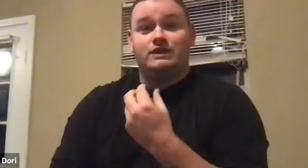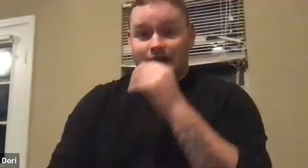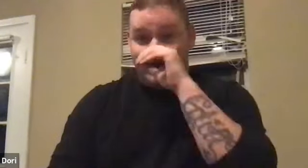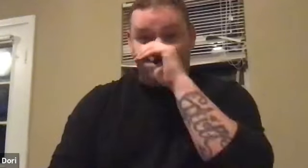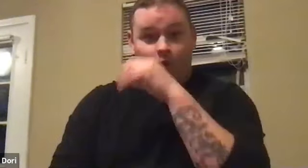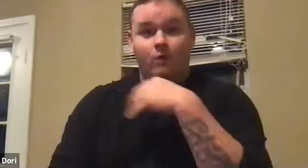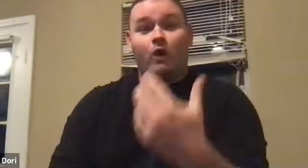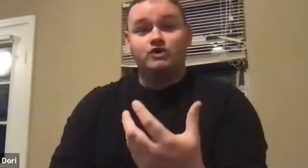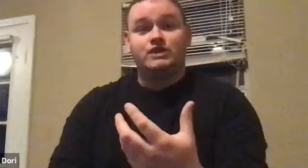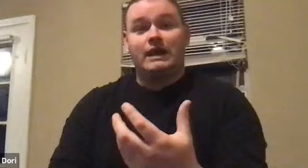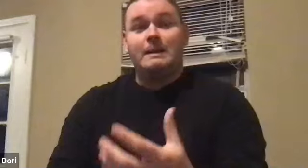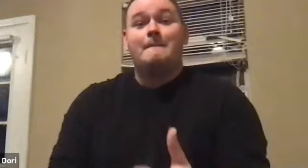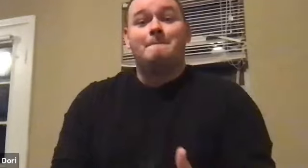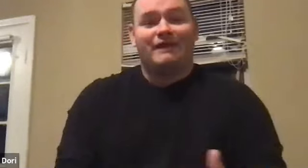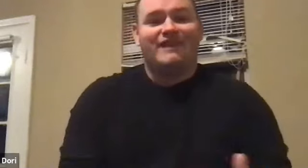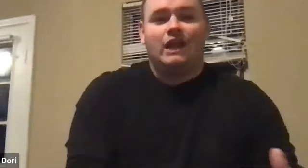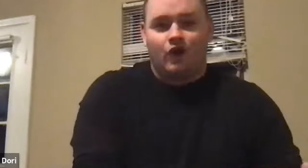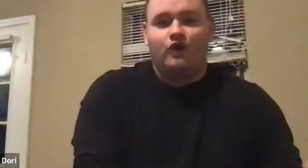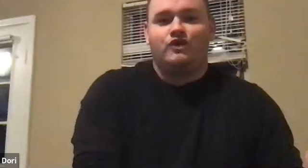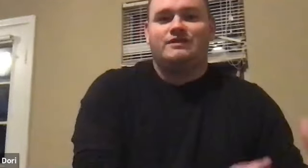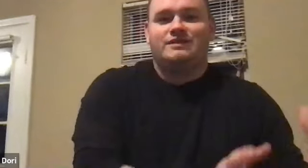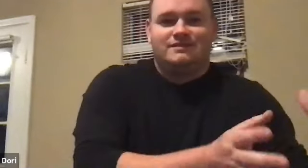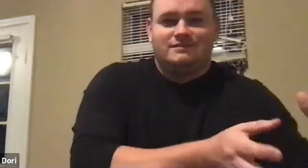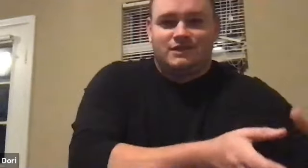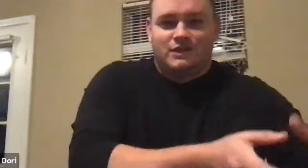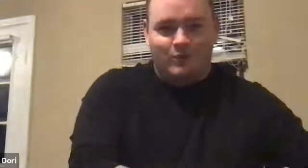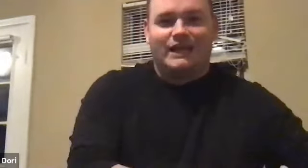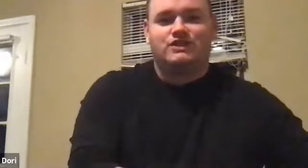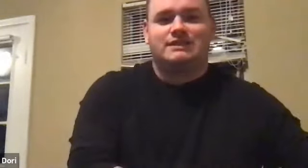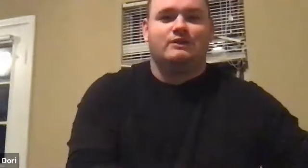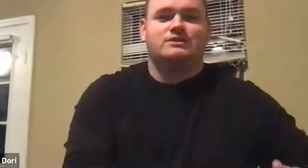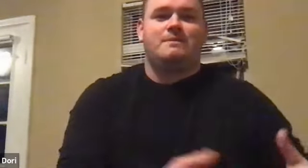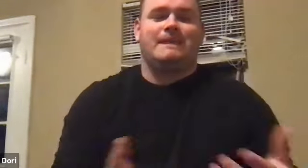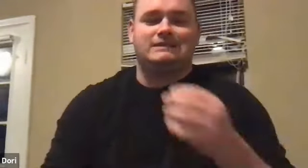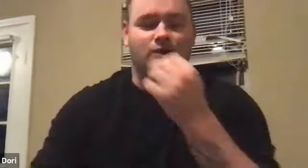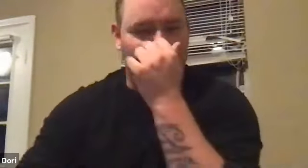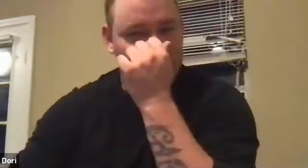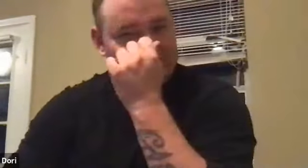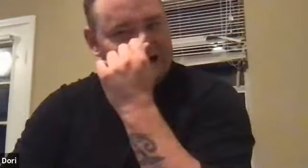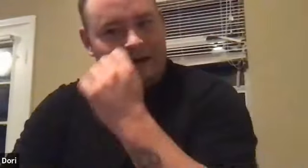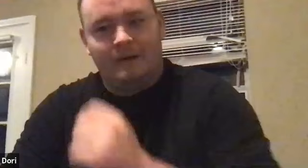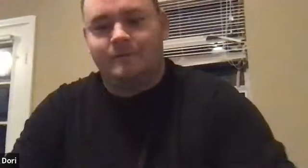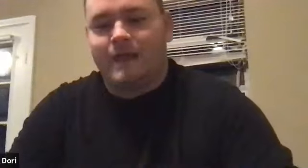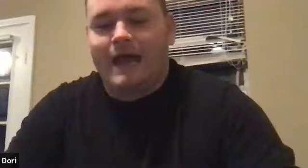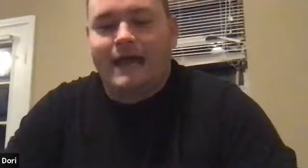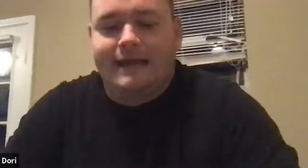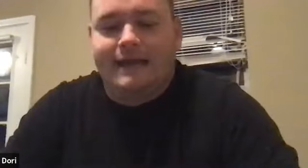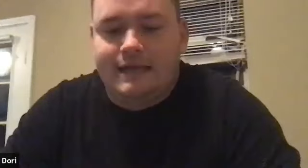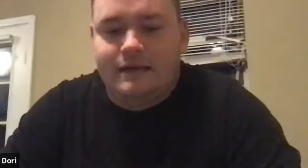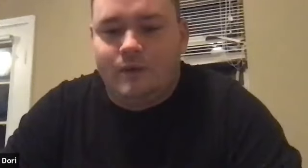how to form words yet, but they learn communication skills. And so I had a kid when I